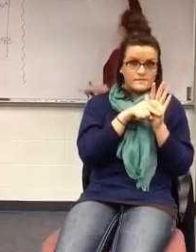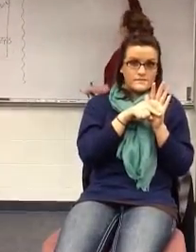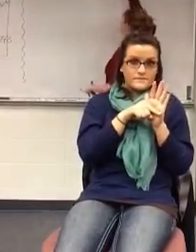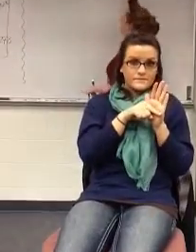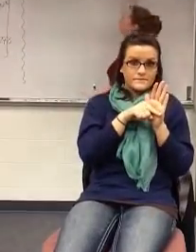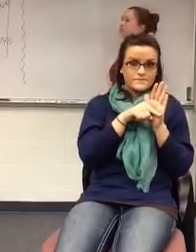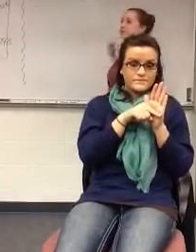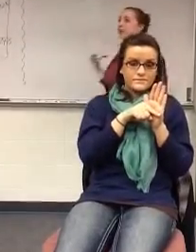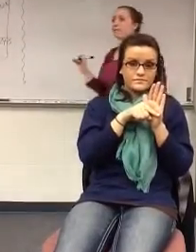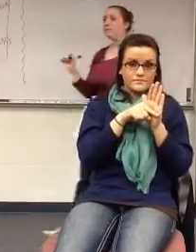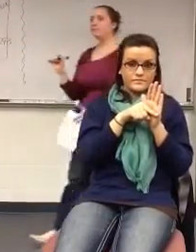under the radical sign.